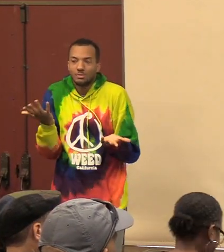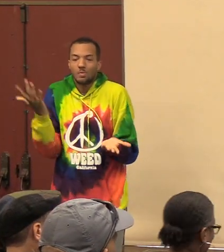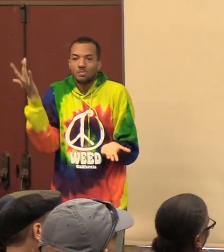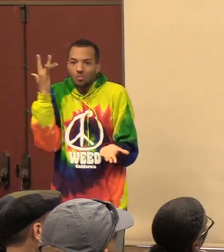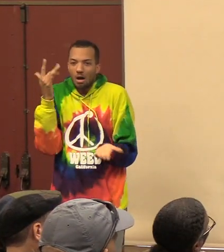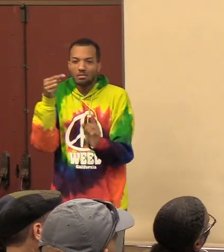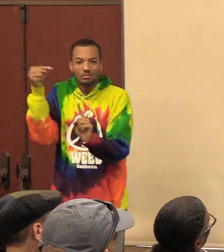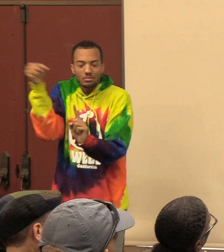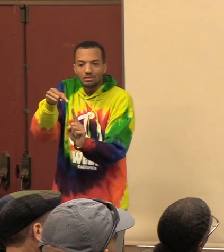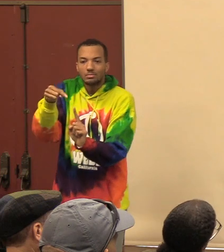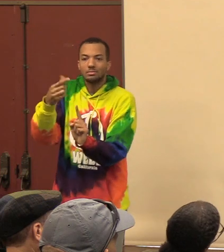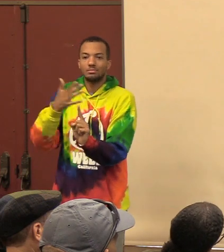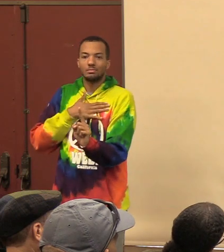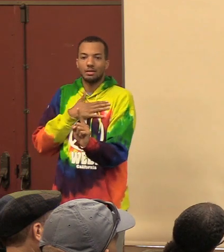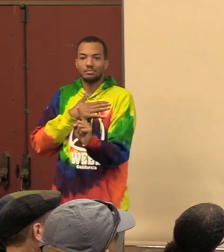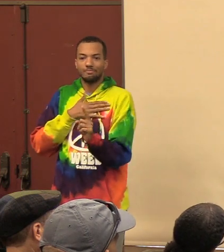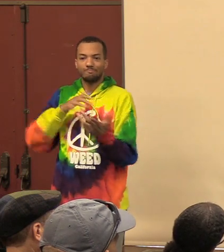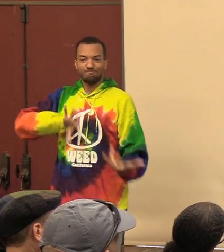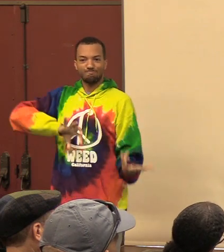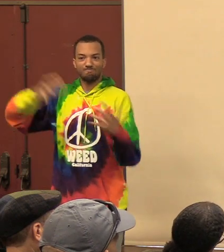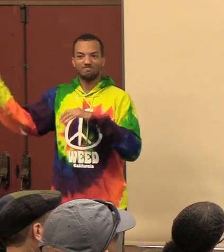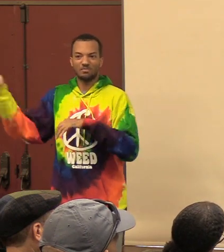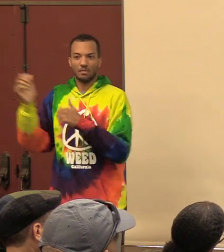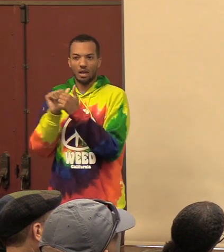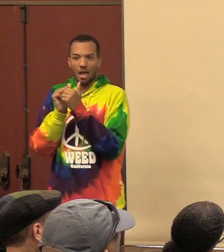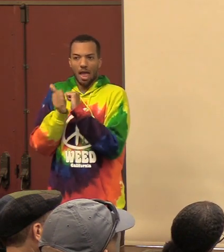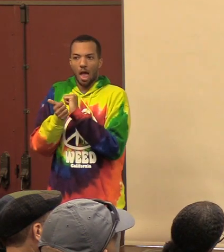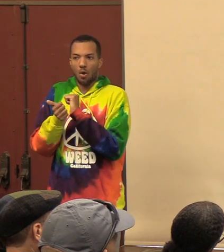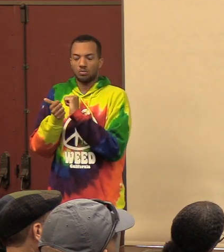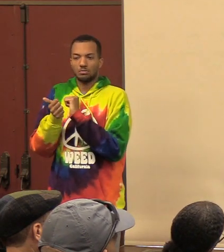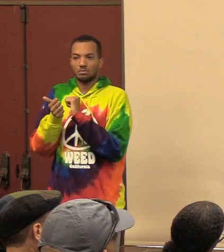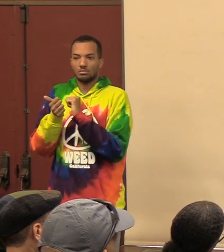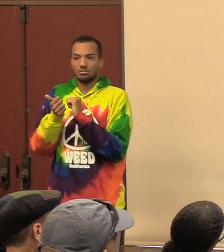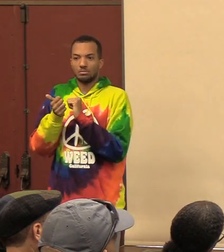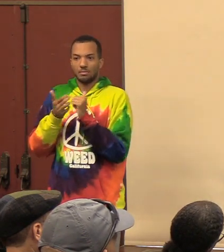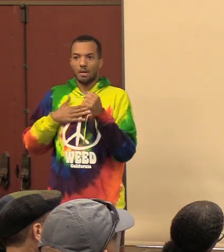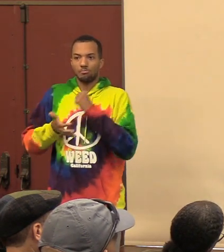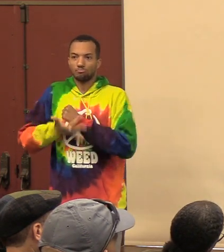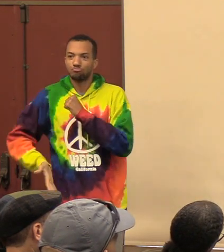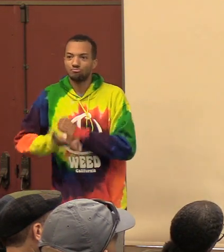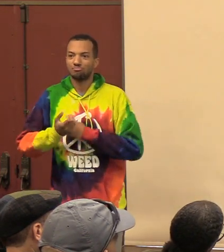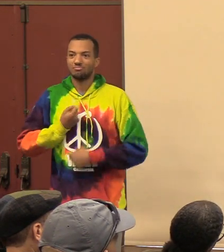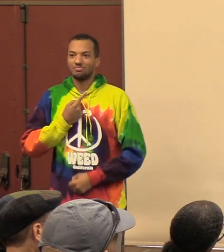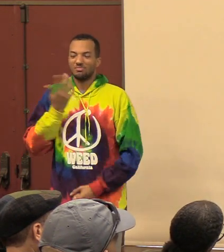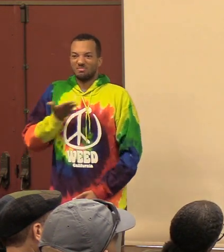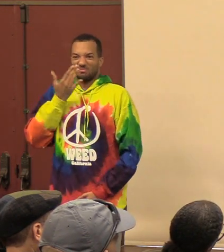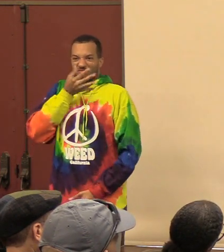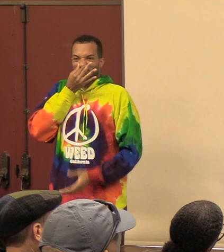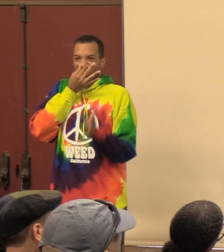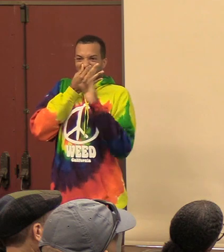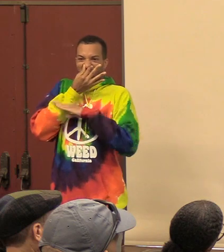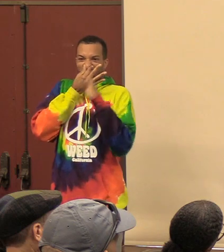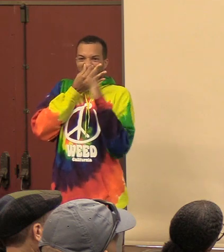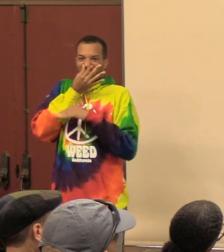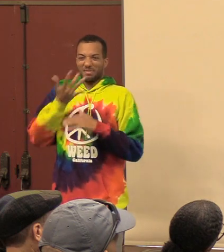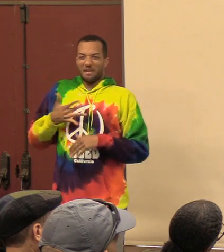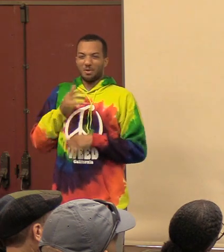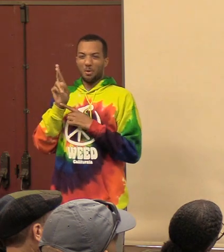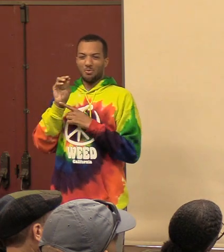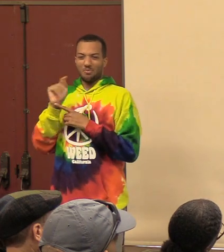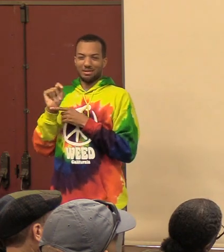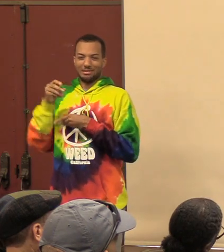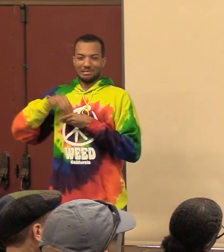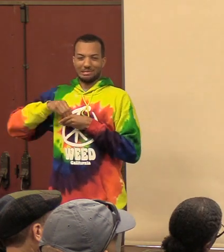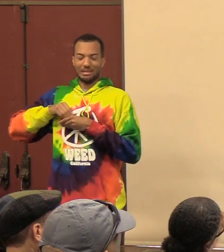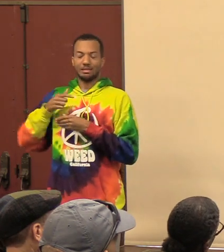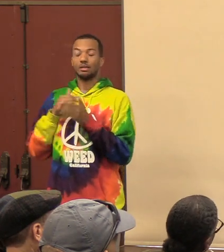why things could have such a stench to it. It was like, I just feel just rotten all up inside, you know? So I